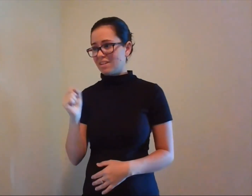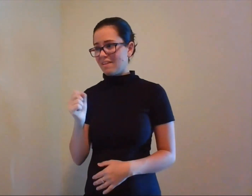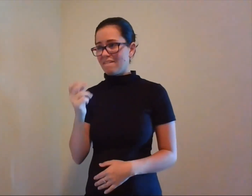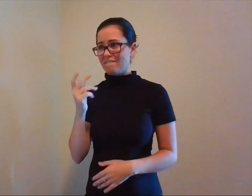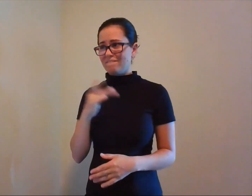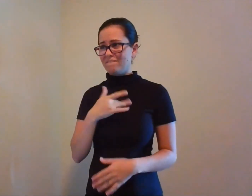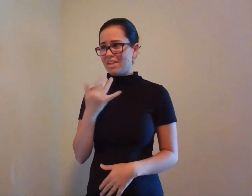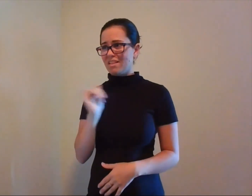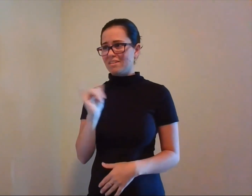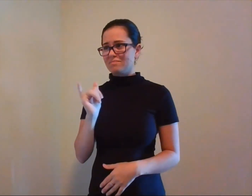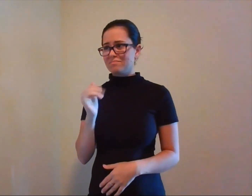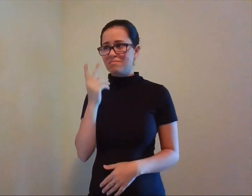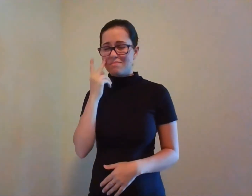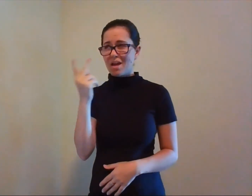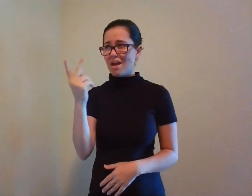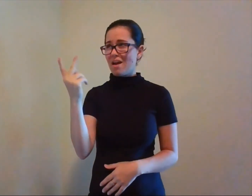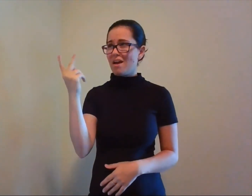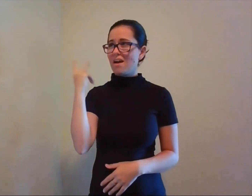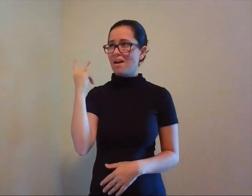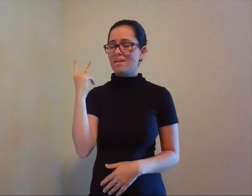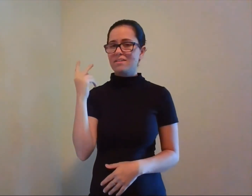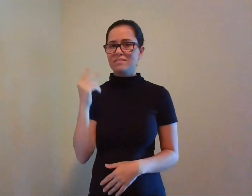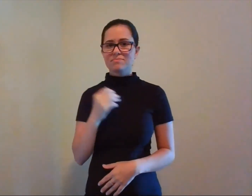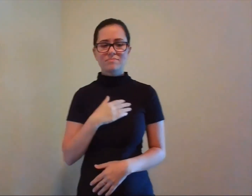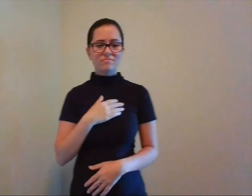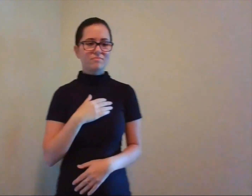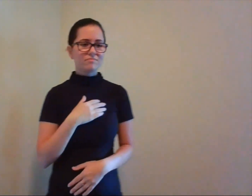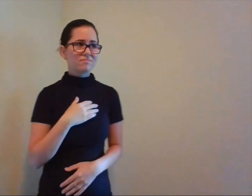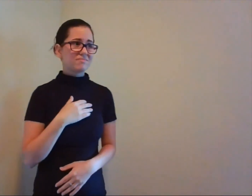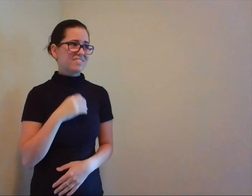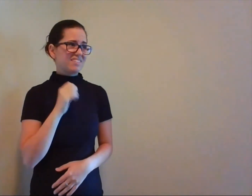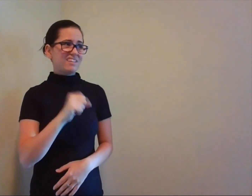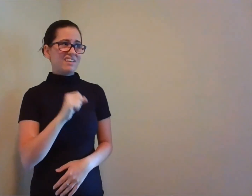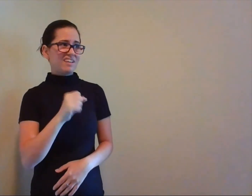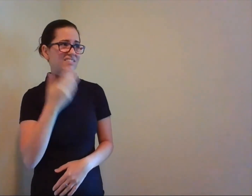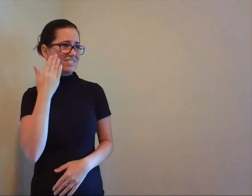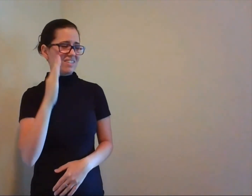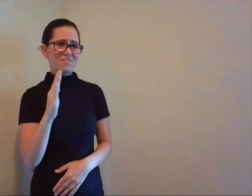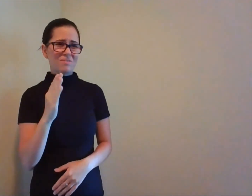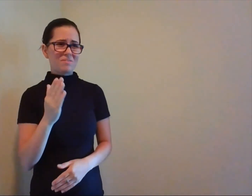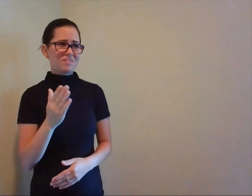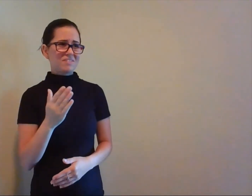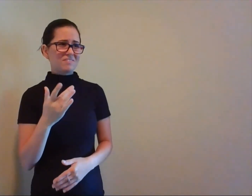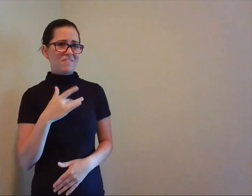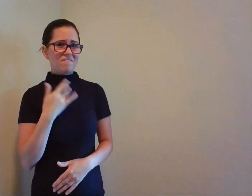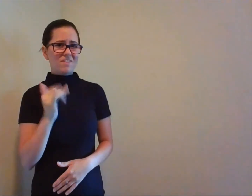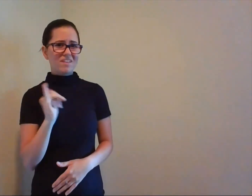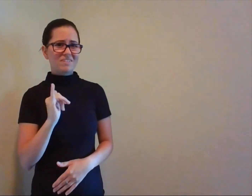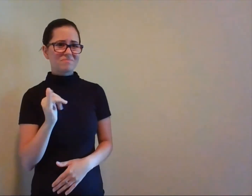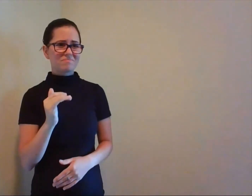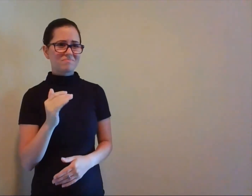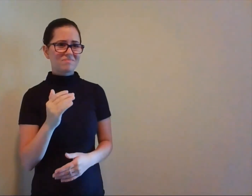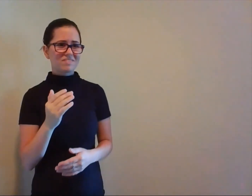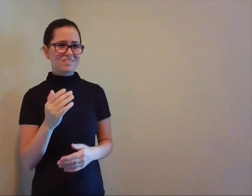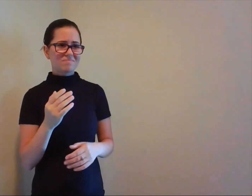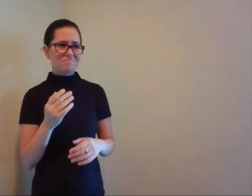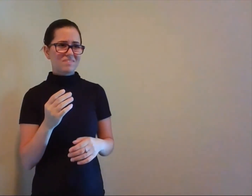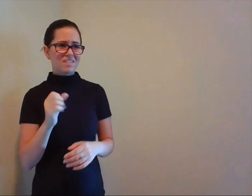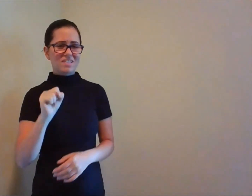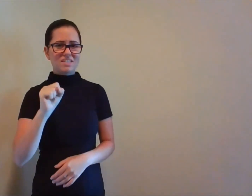I just started feeling like zombies could be in there or something. It was post-apocalyptic. This one particular beach access